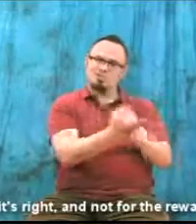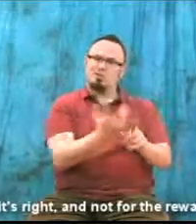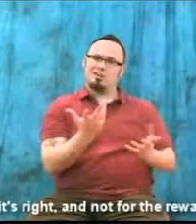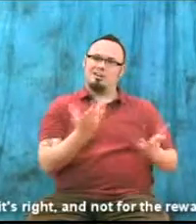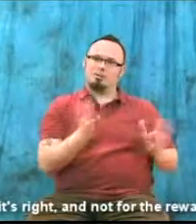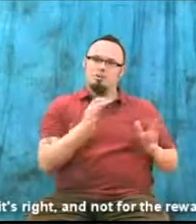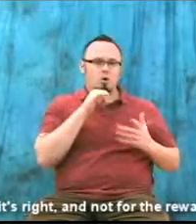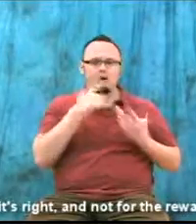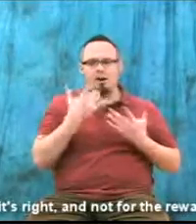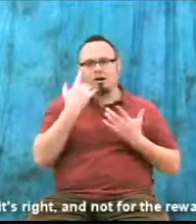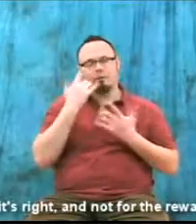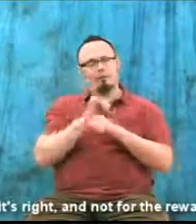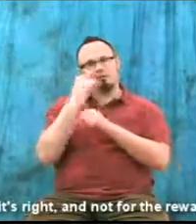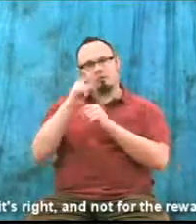reward or to avoid punishment.